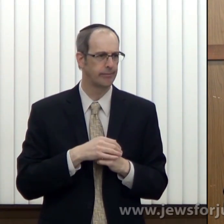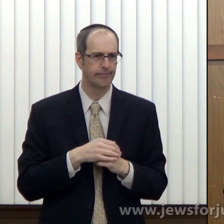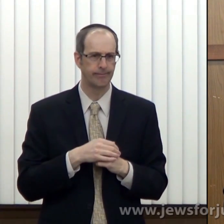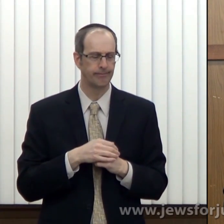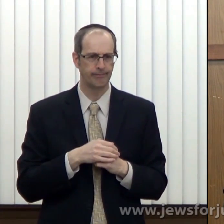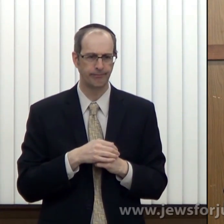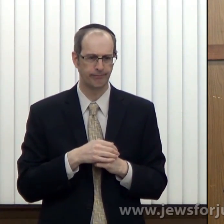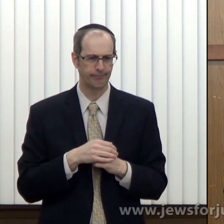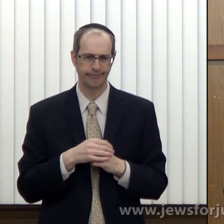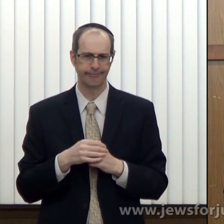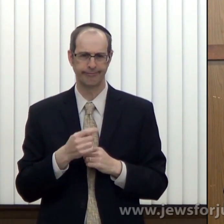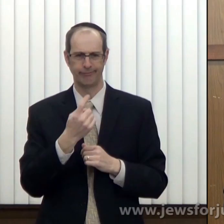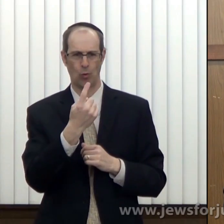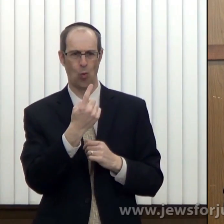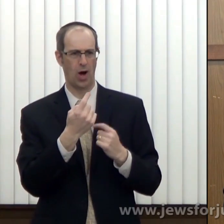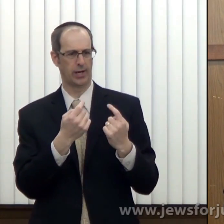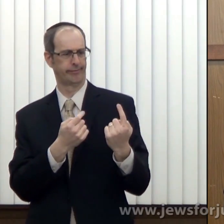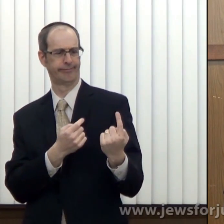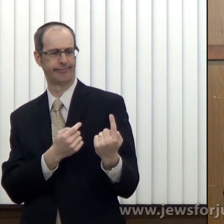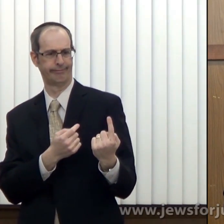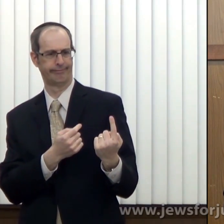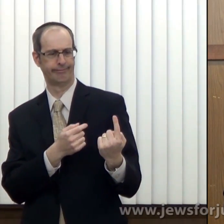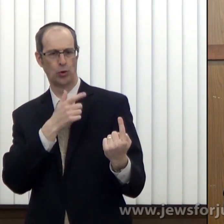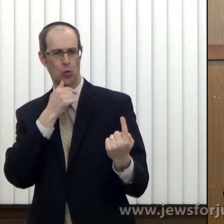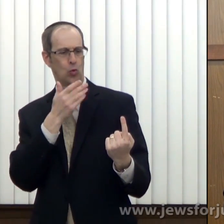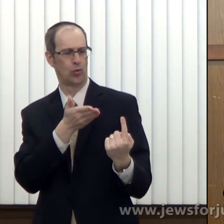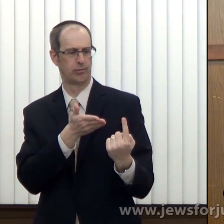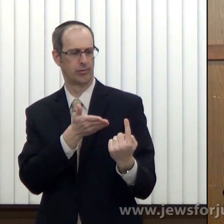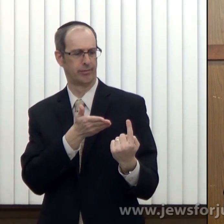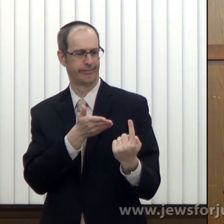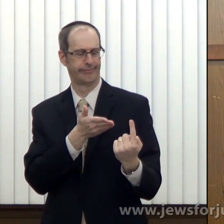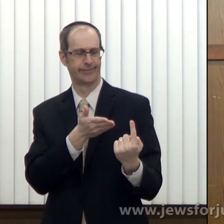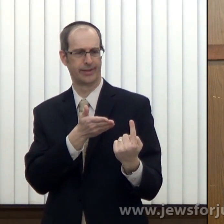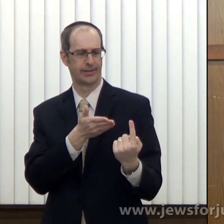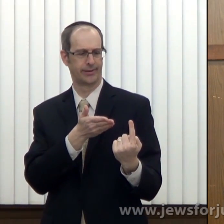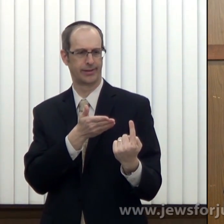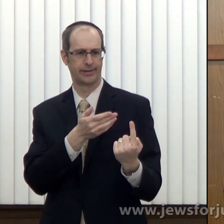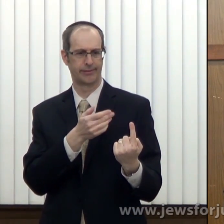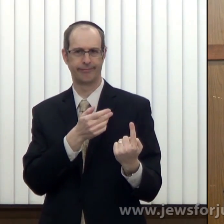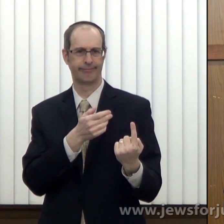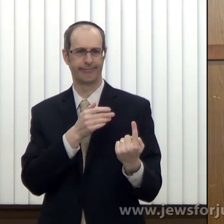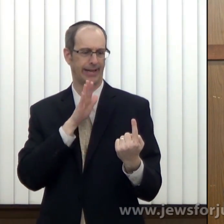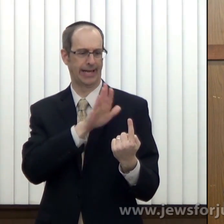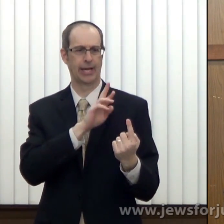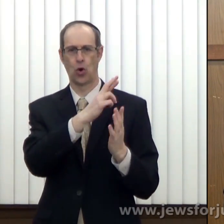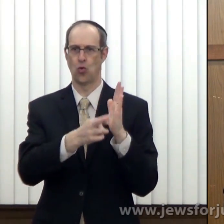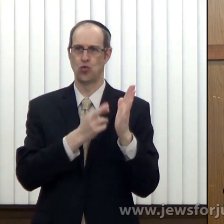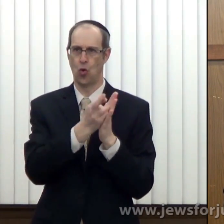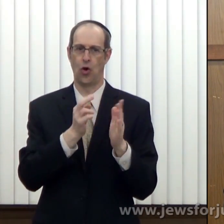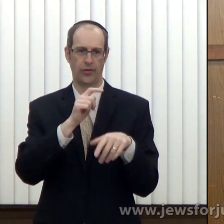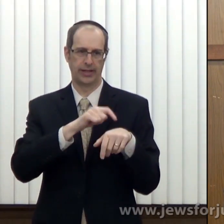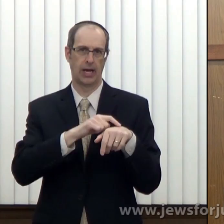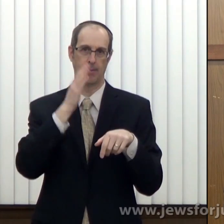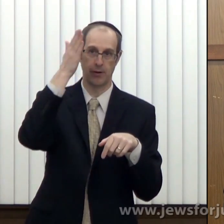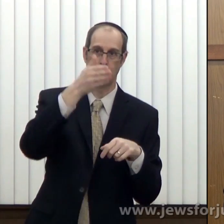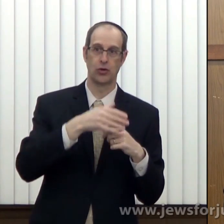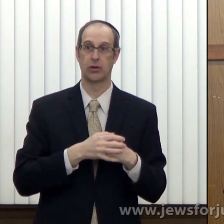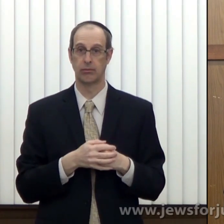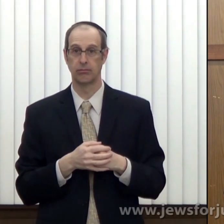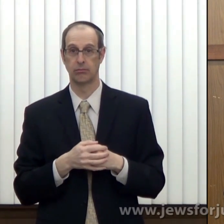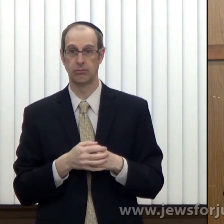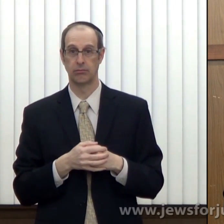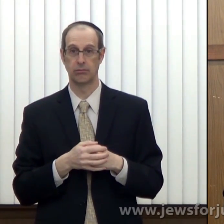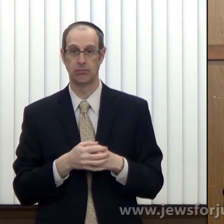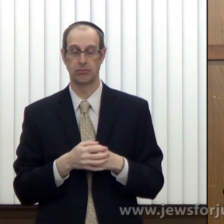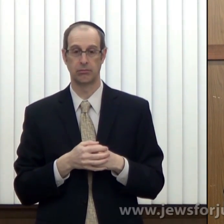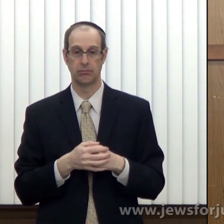any particular person who will be playing a special role at that time.